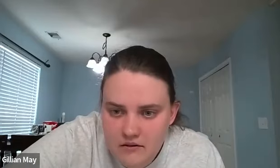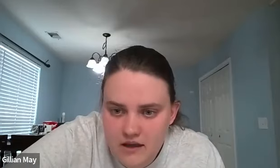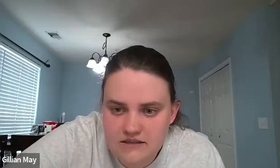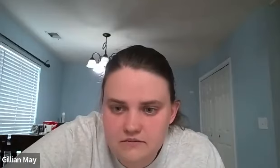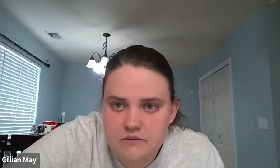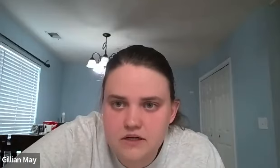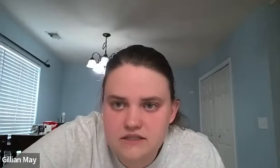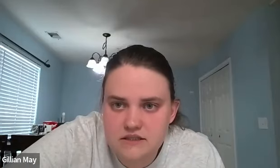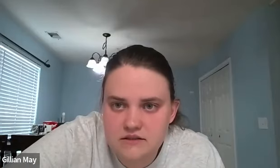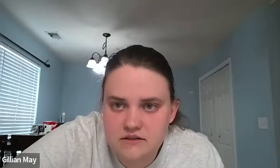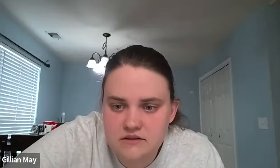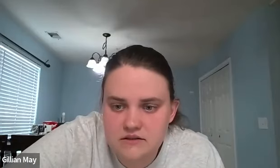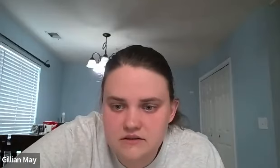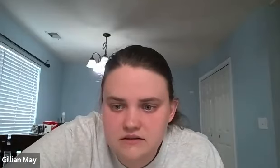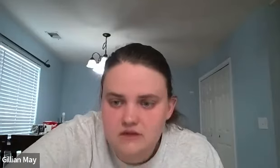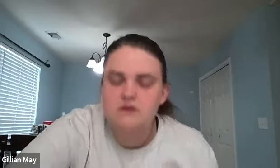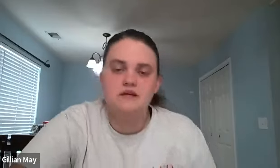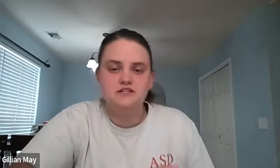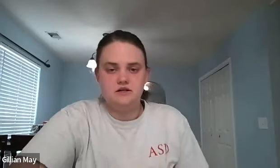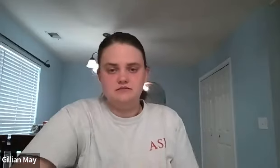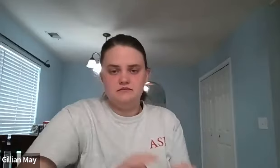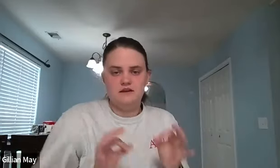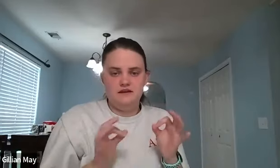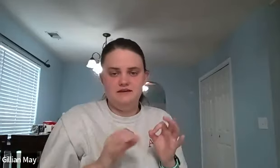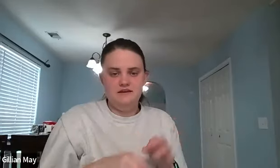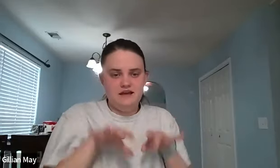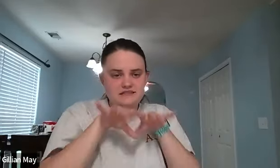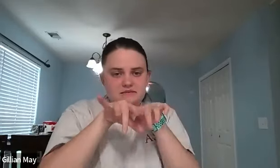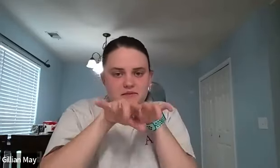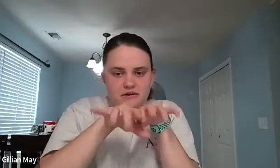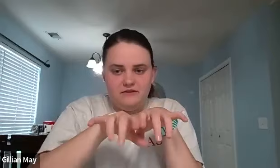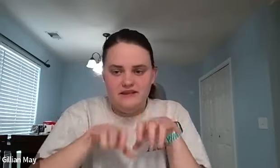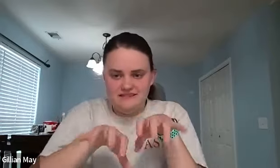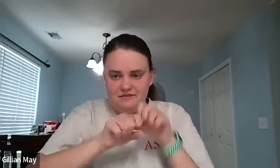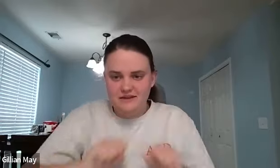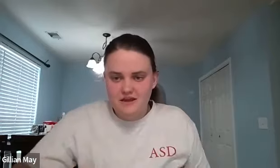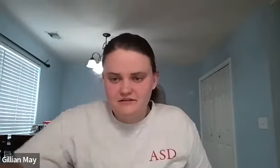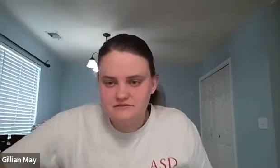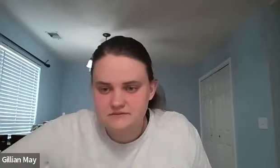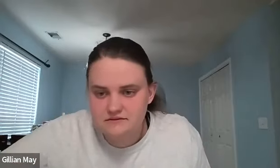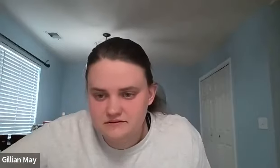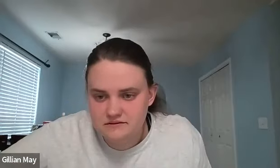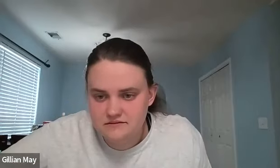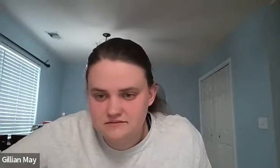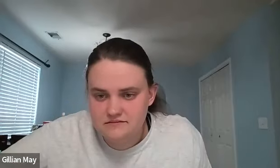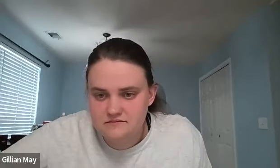Okay, I see one person. Want to make sure I see some people get their hands typing, yeah.